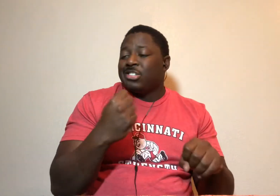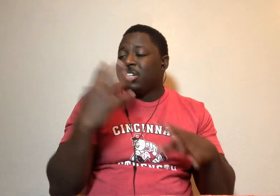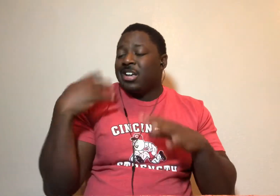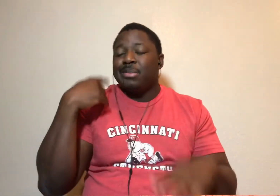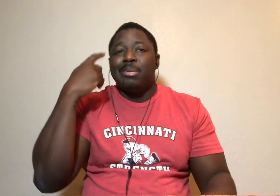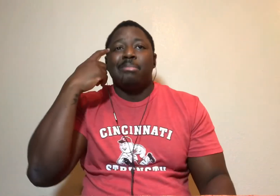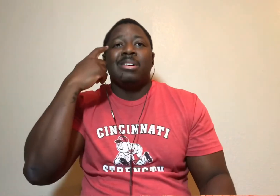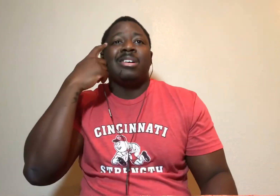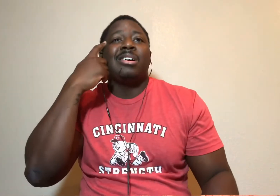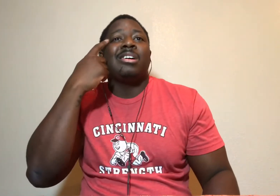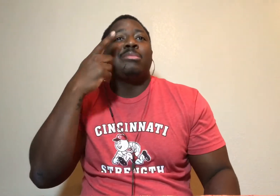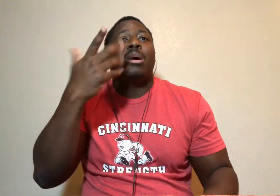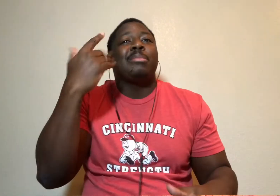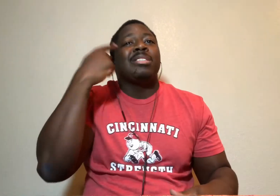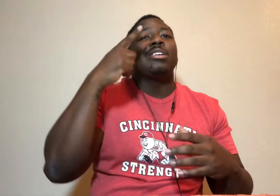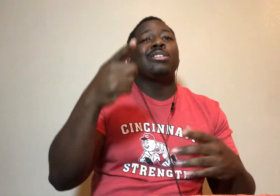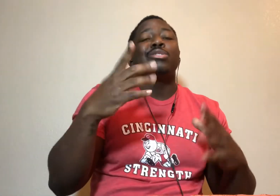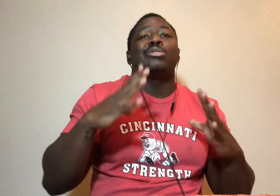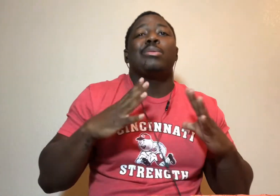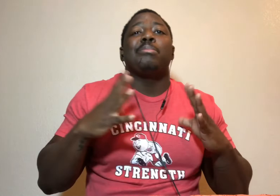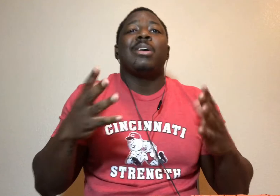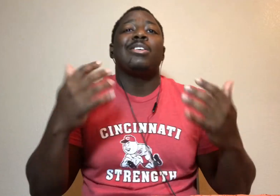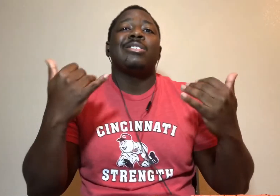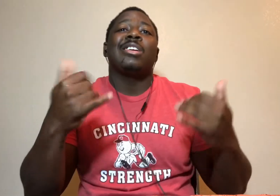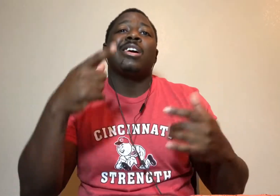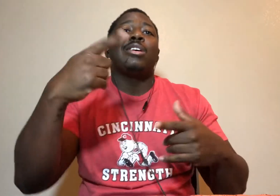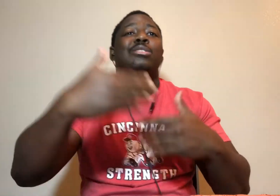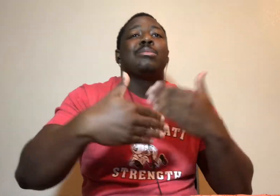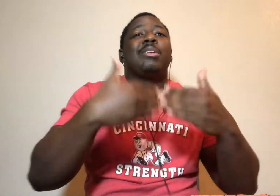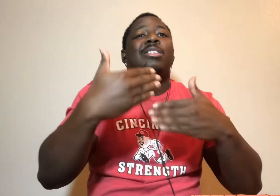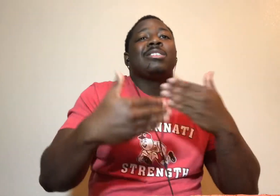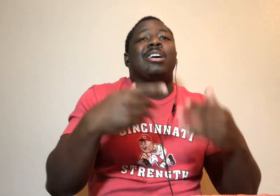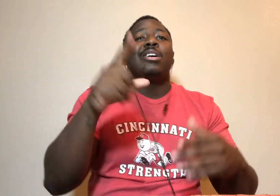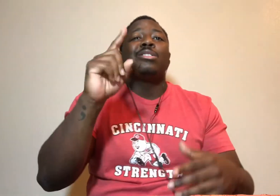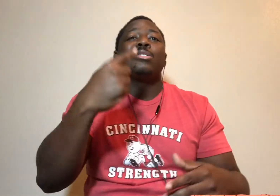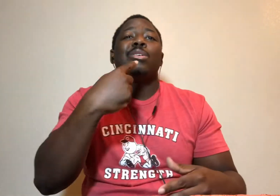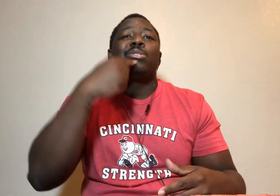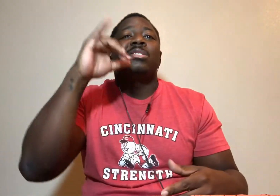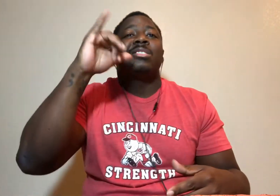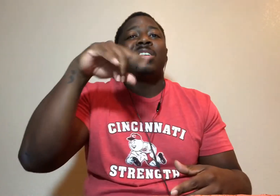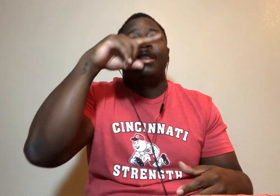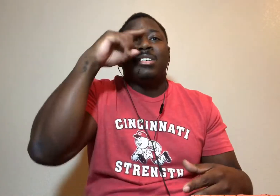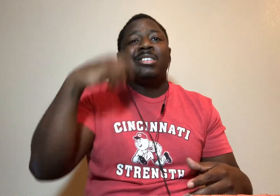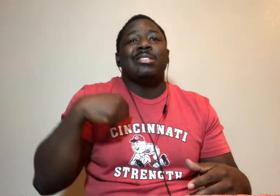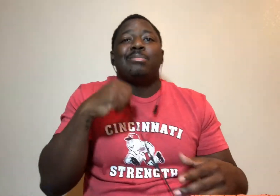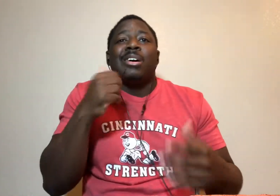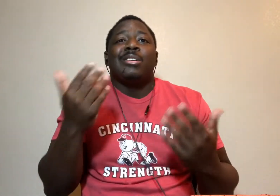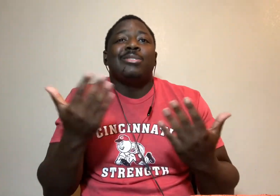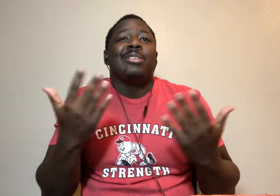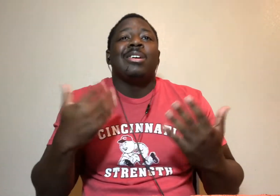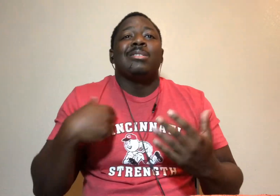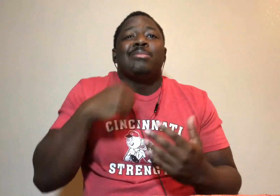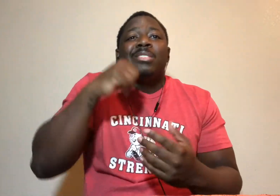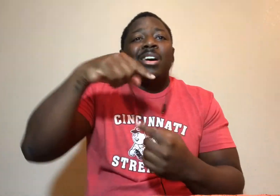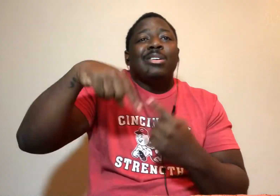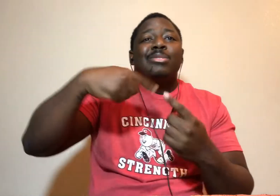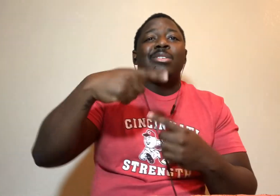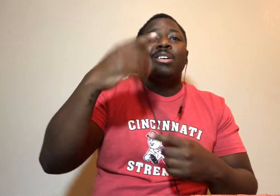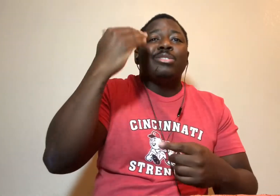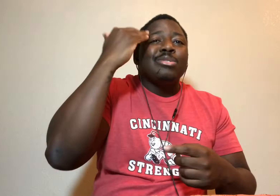shit out of my head. You probably think that you are better now, better now. You only say that cause I'm not around, not around. You